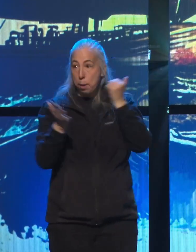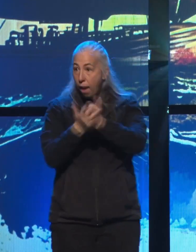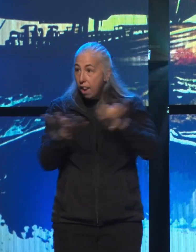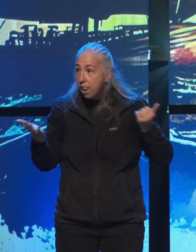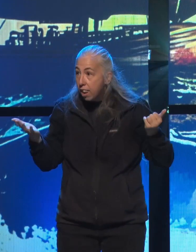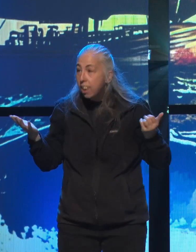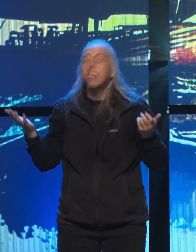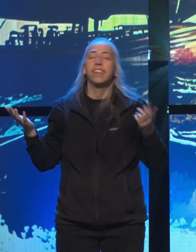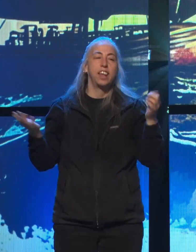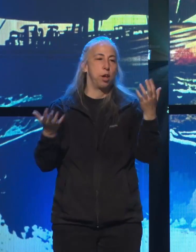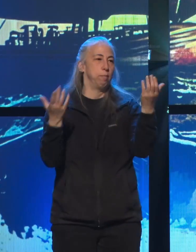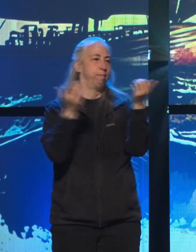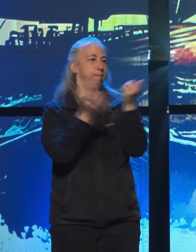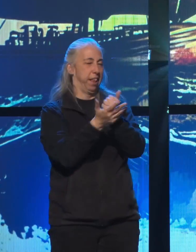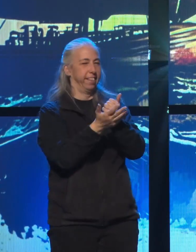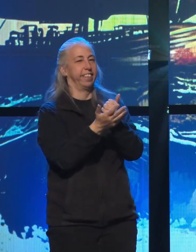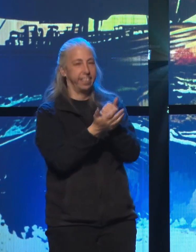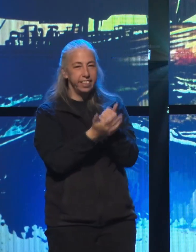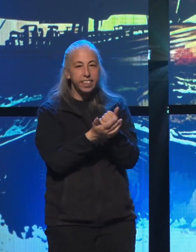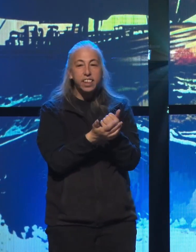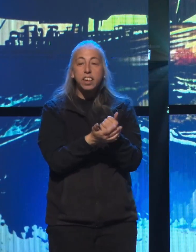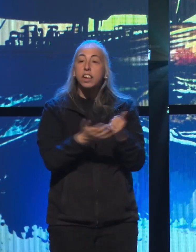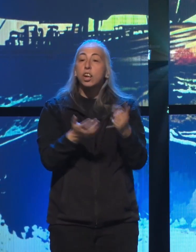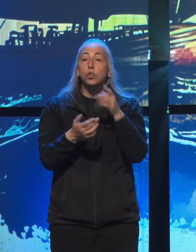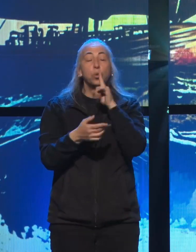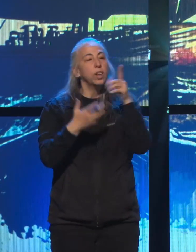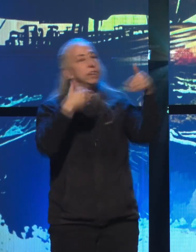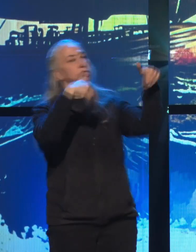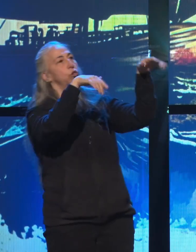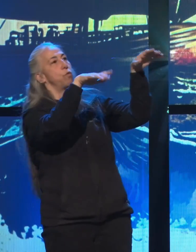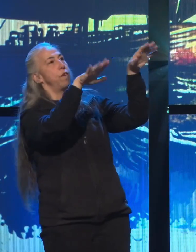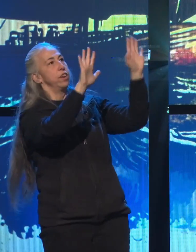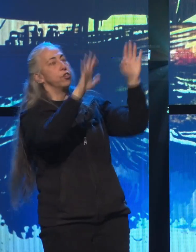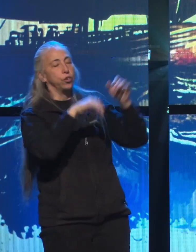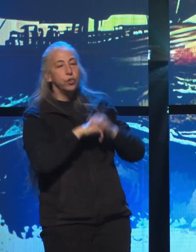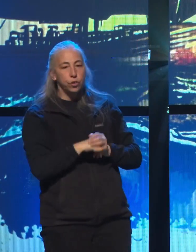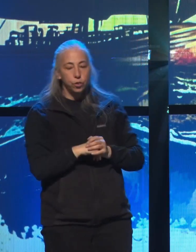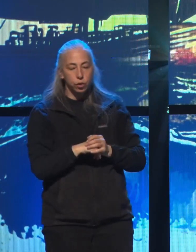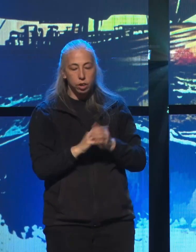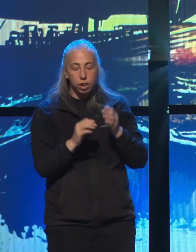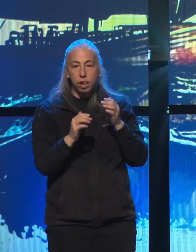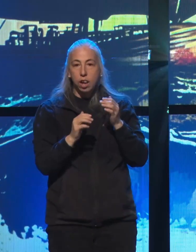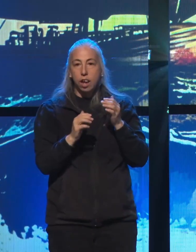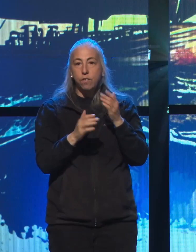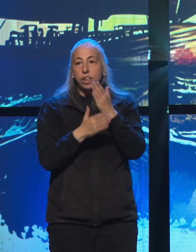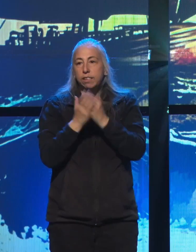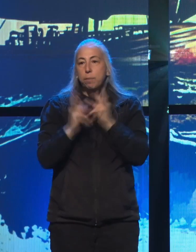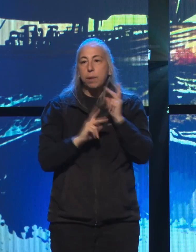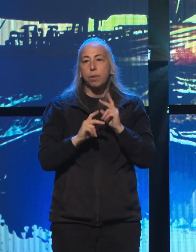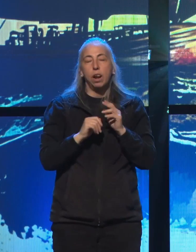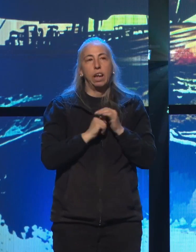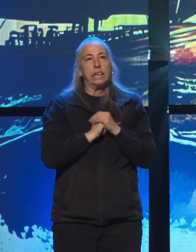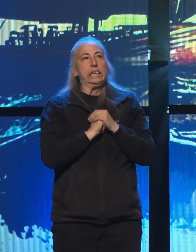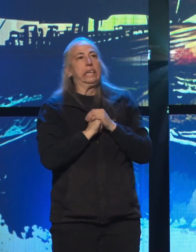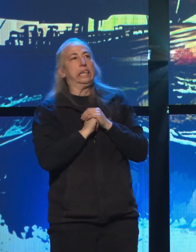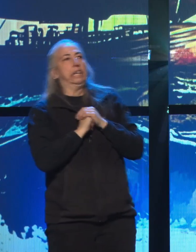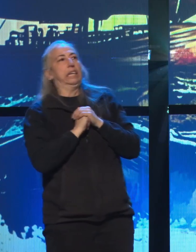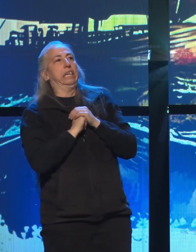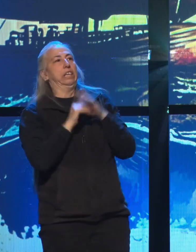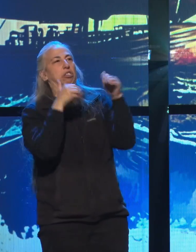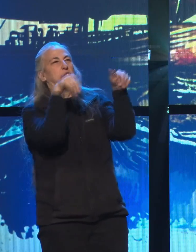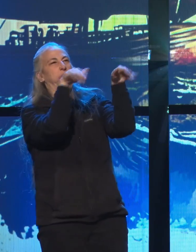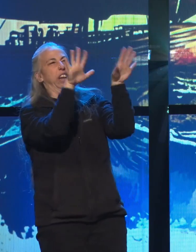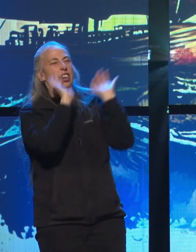house? And so we surrender to that. Now, here's the thing. Surrender, for those of you that are shivering a little bit at the idea, like me, right? You